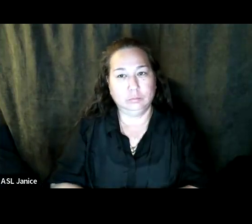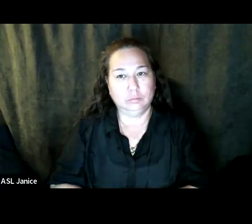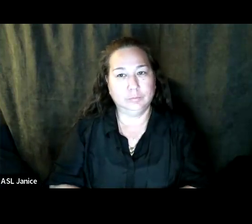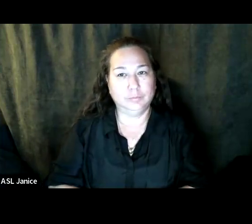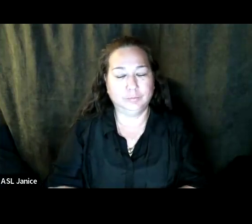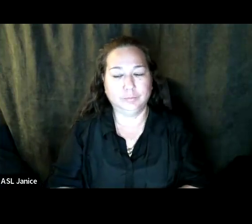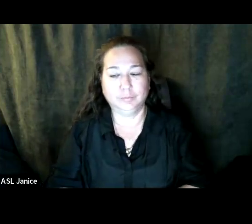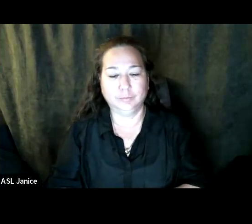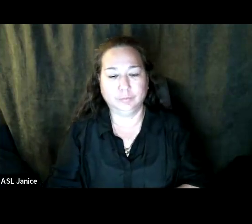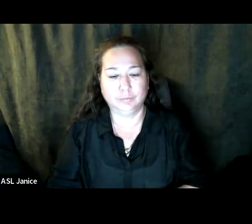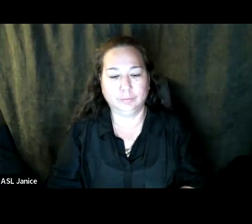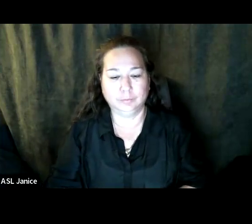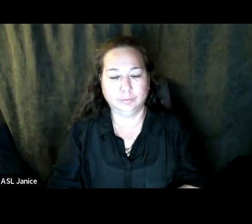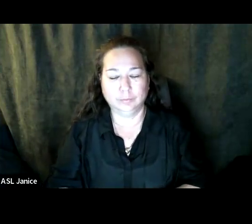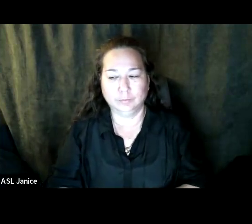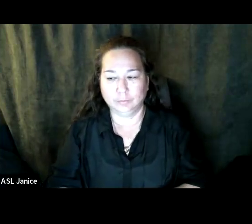Mr. Carter Hernandez.